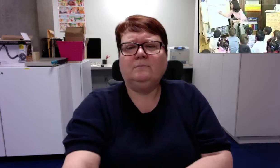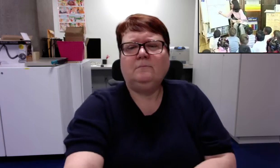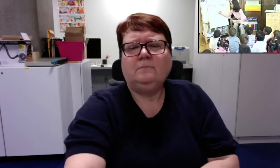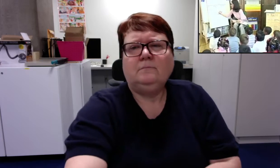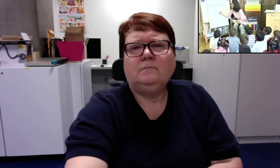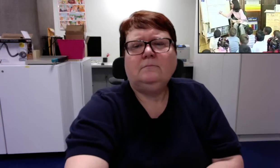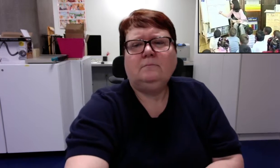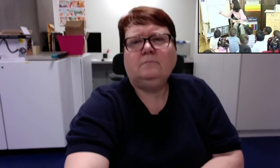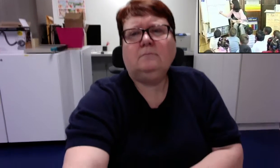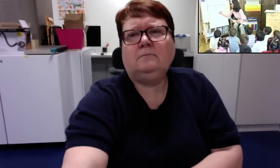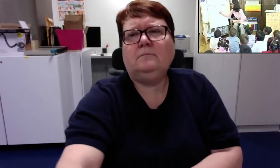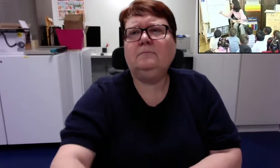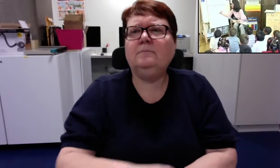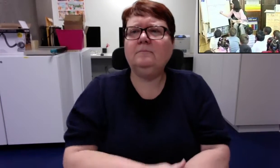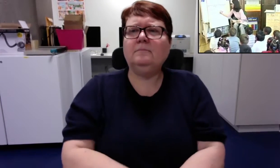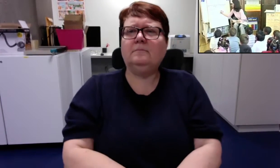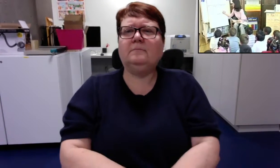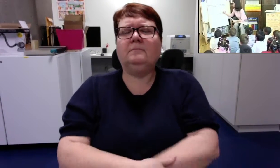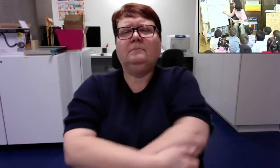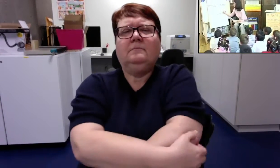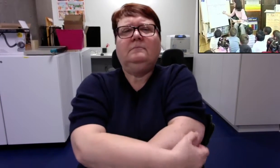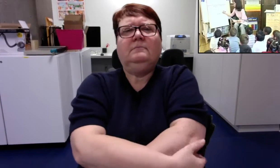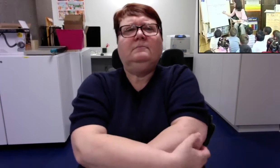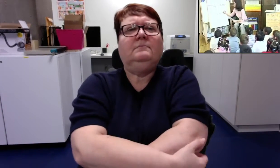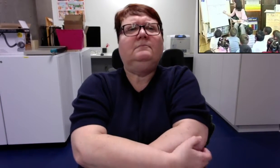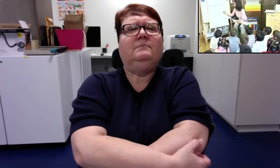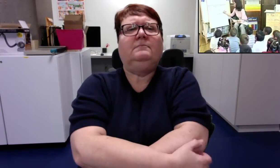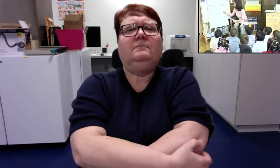Front of ship.